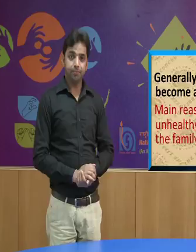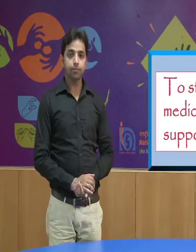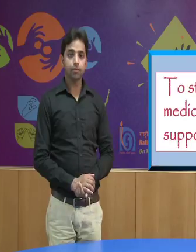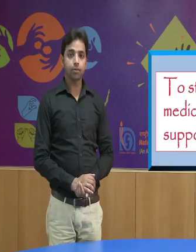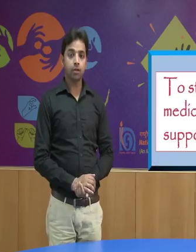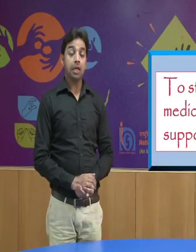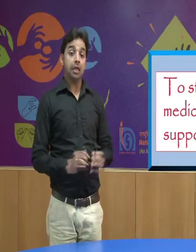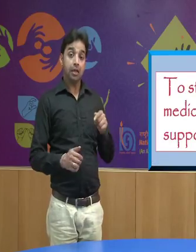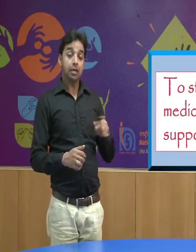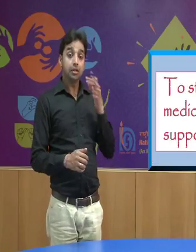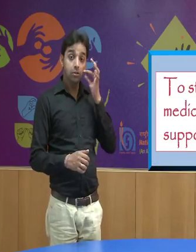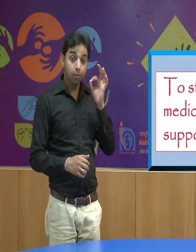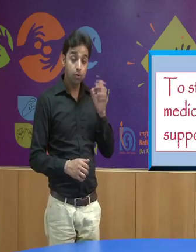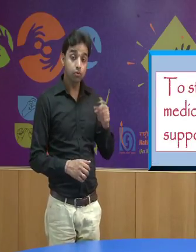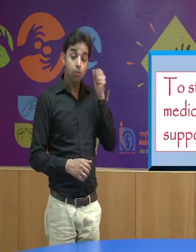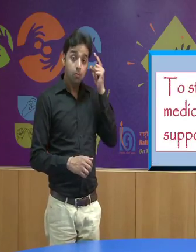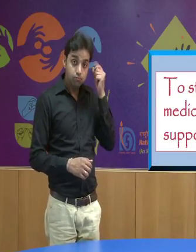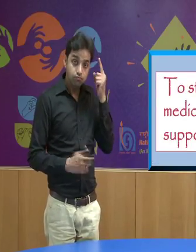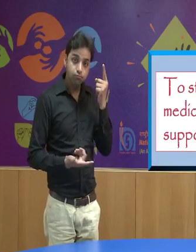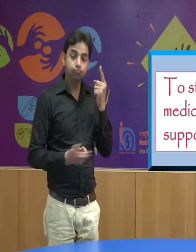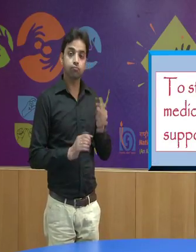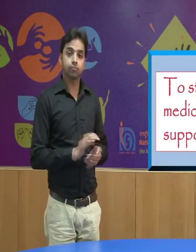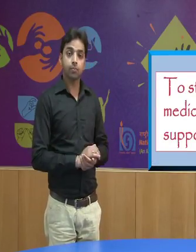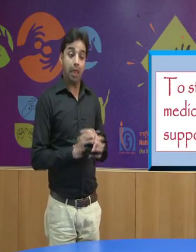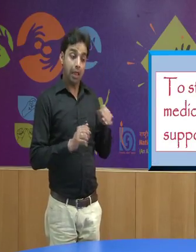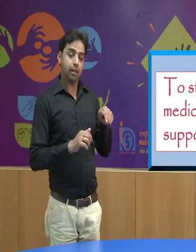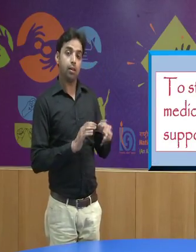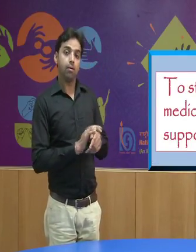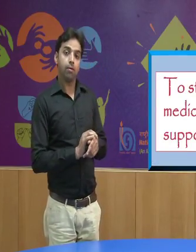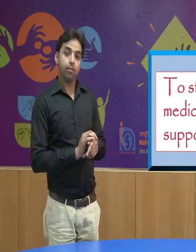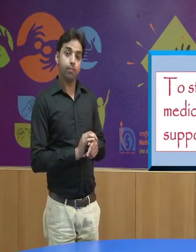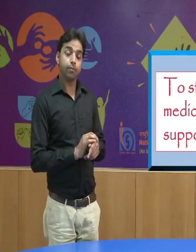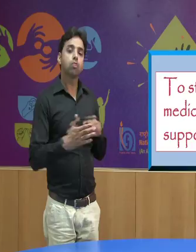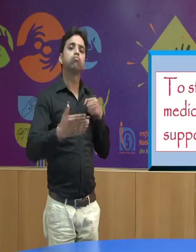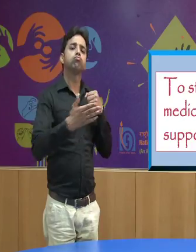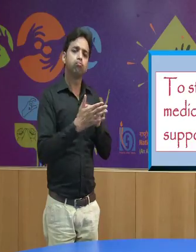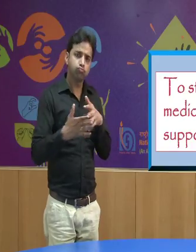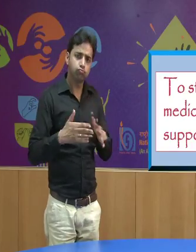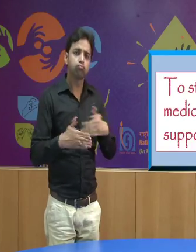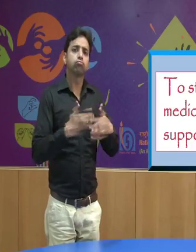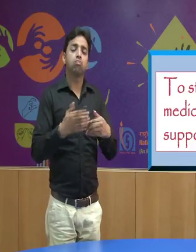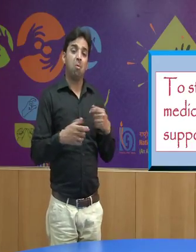it is important to understand that to stop addiction,